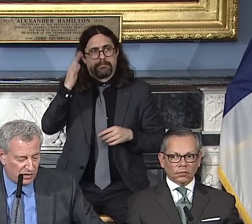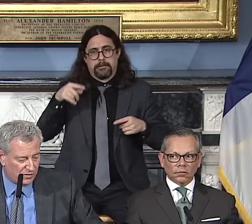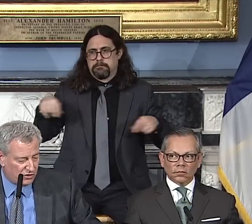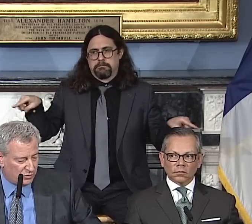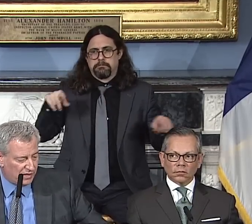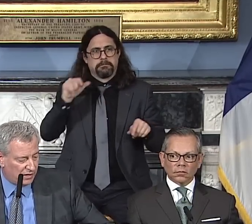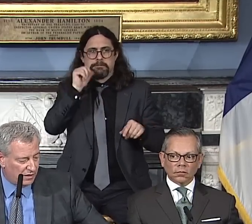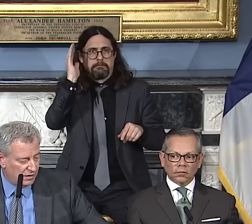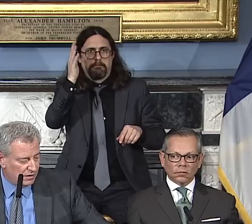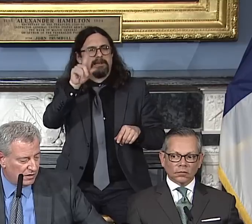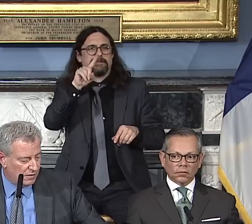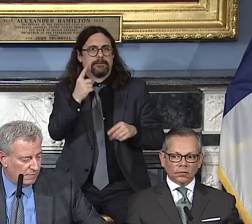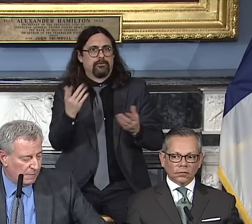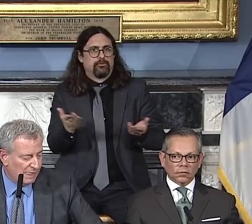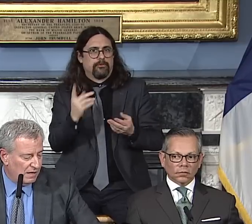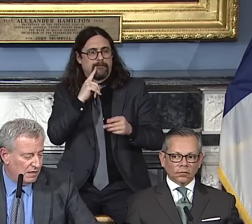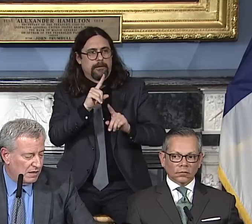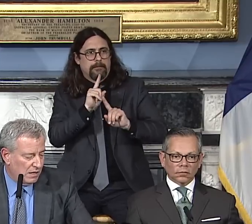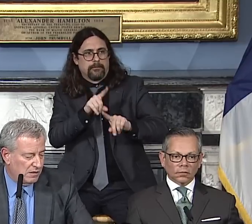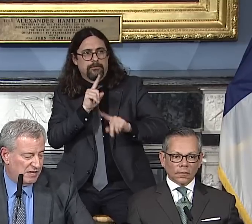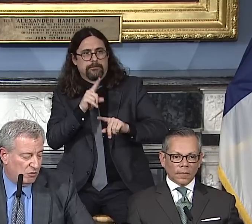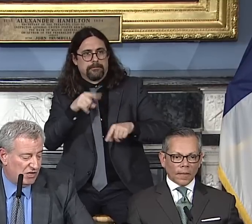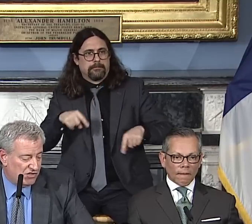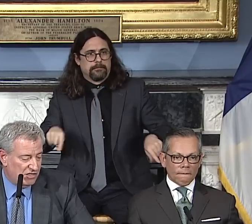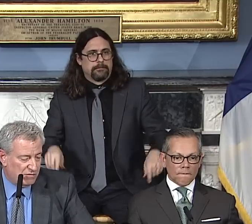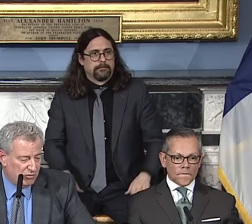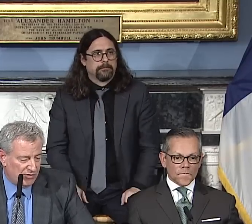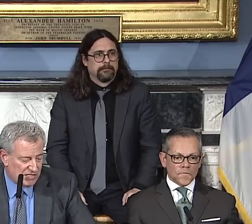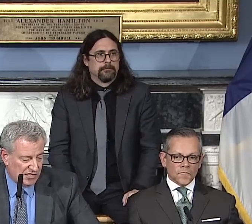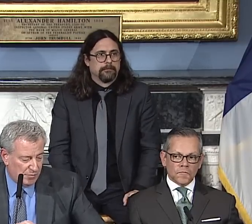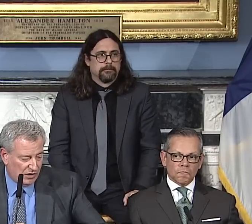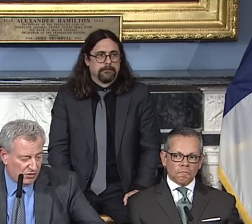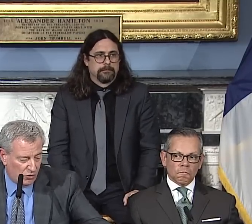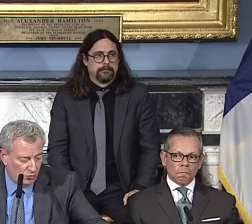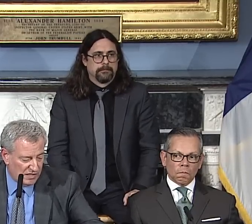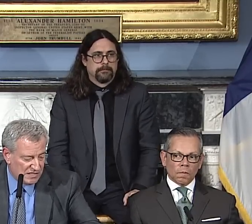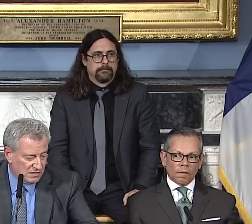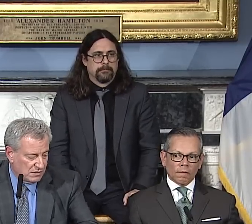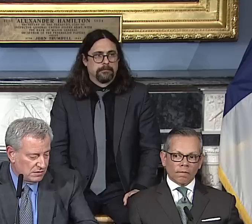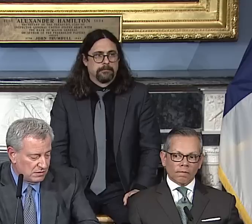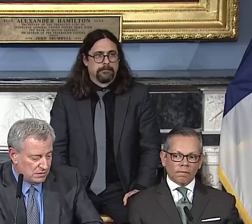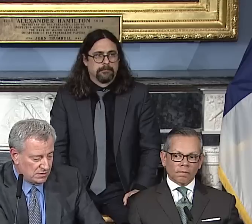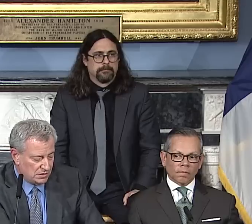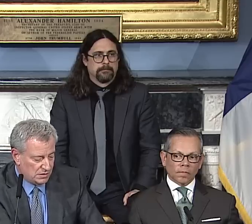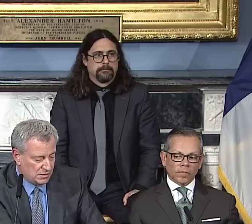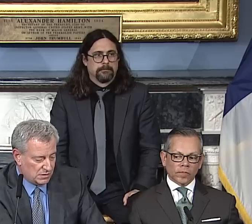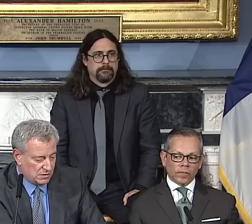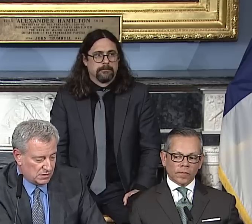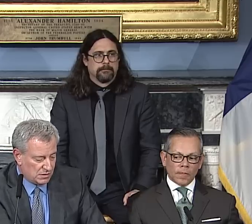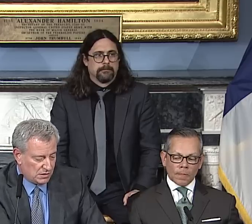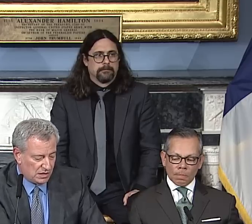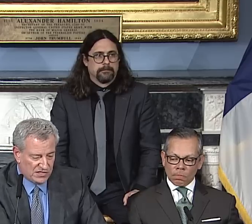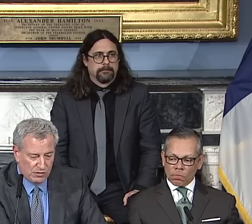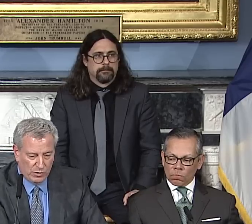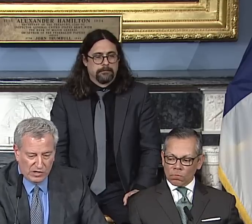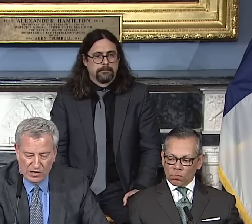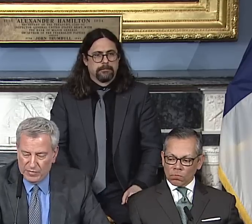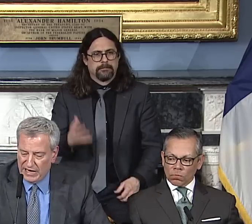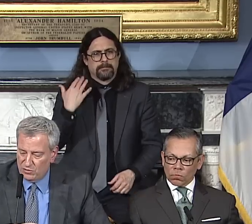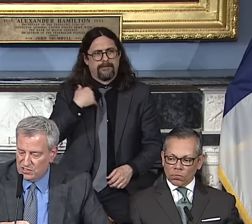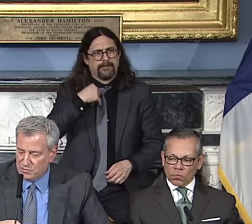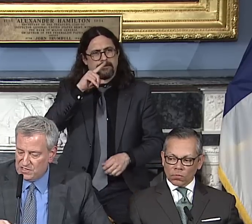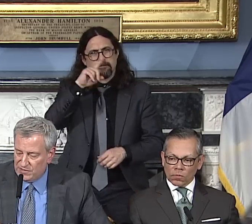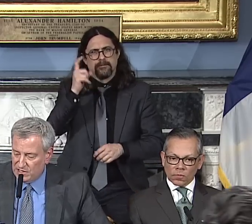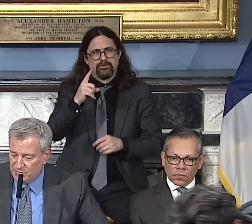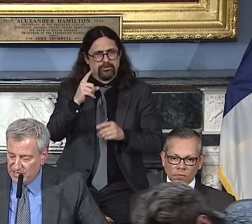will jump in on the Q&A. There have been questions previously about the homeless. I've said we would come